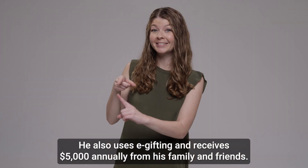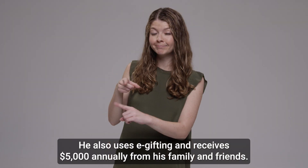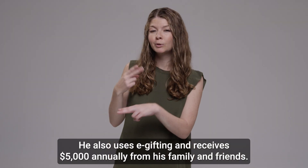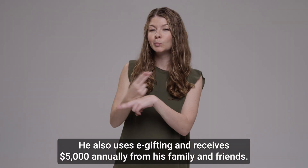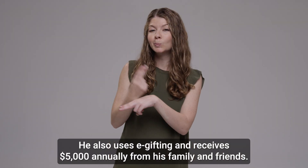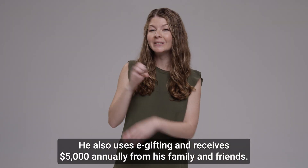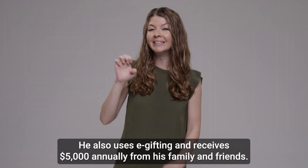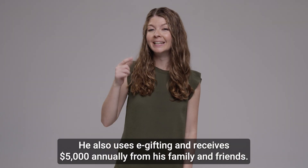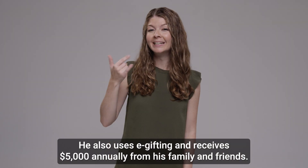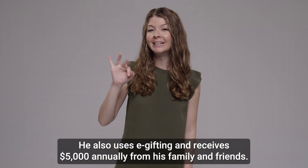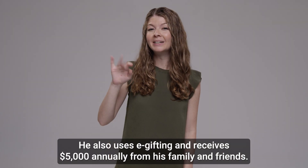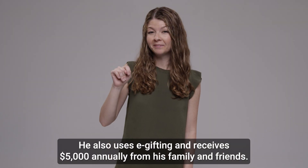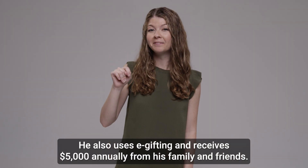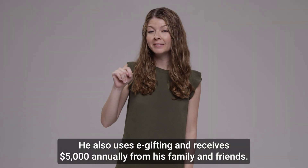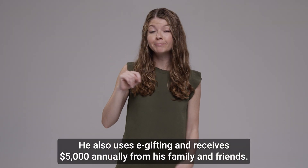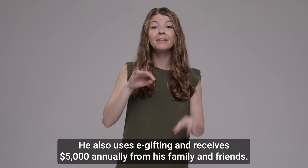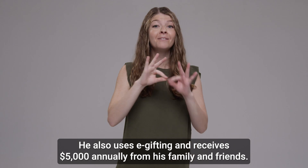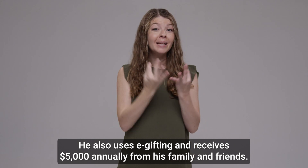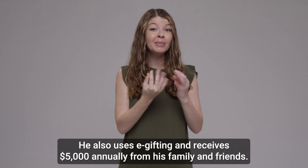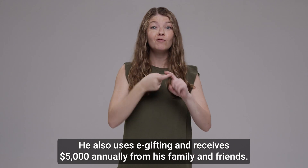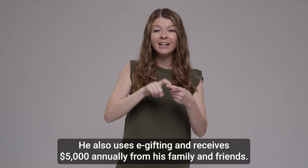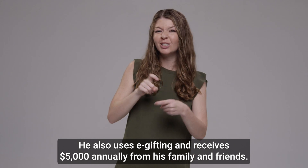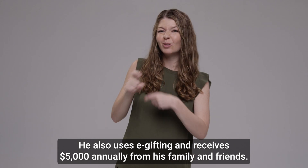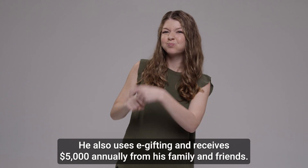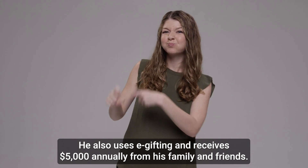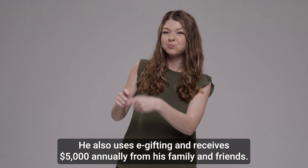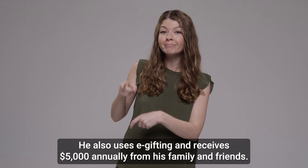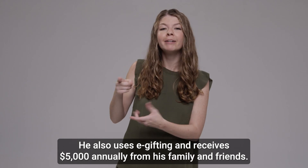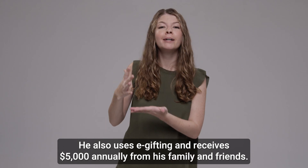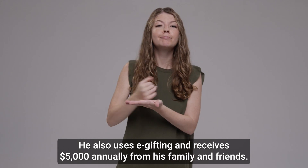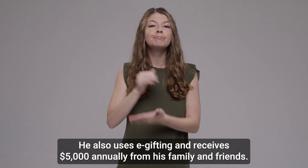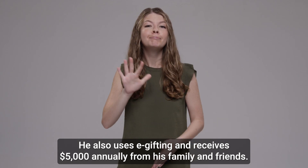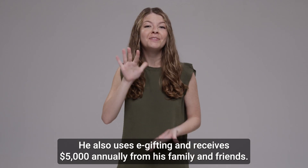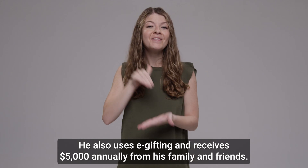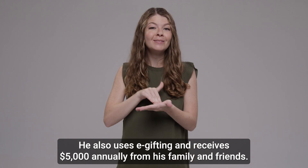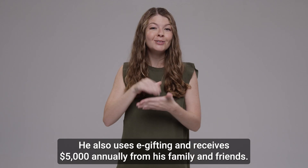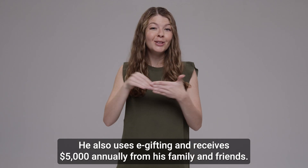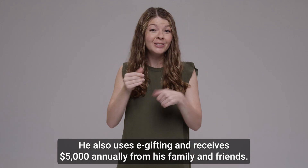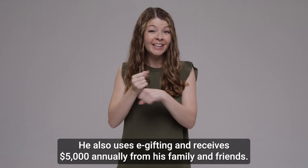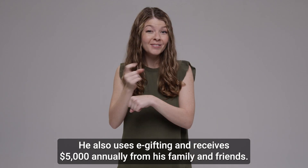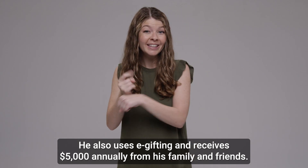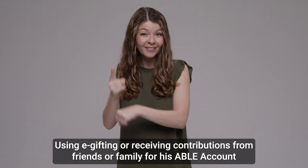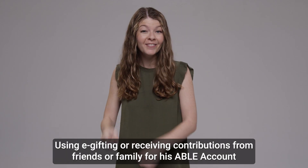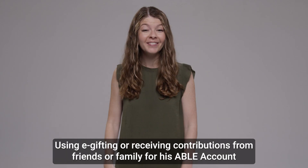He also uses e-gifting and receives $5,000 annually from his family and friends. Using e-gifting or